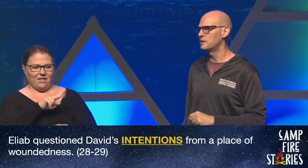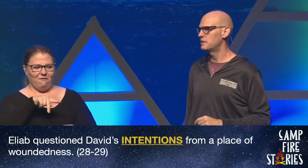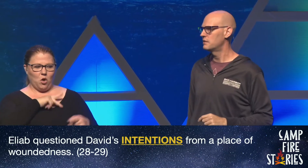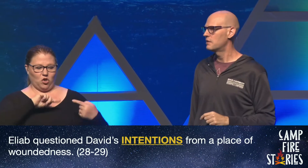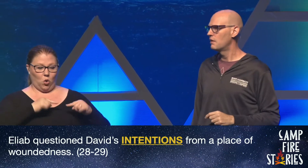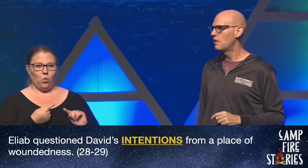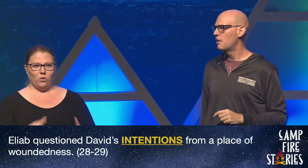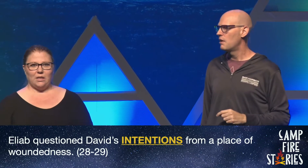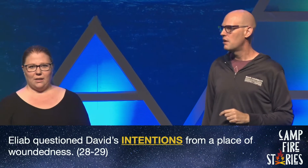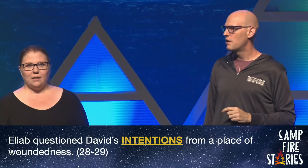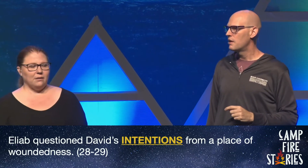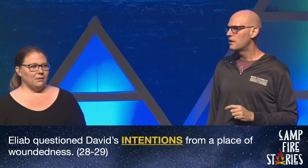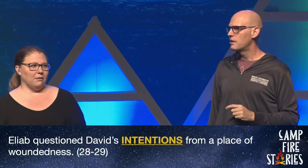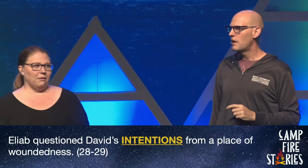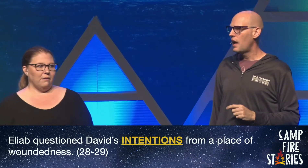woundedness.